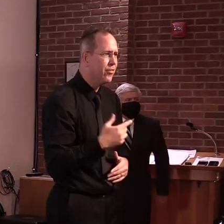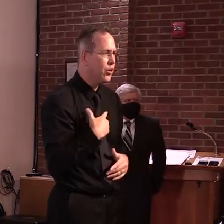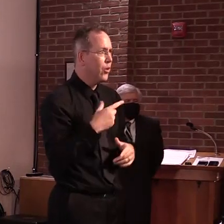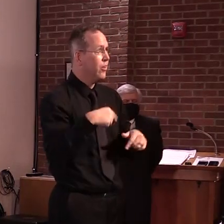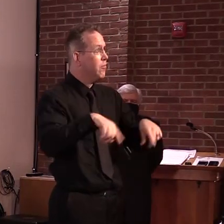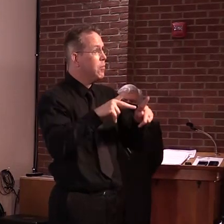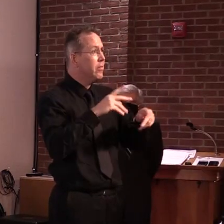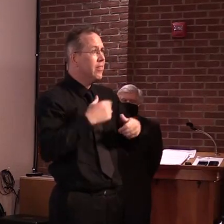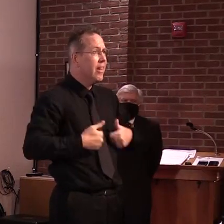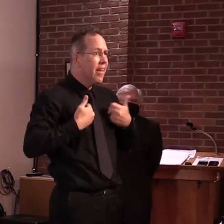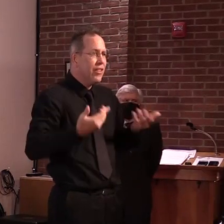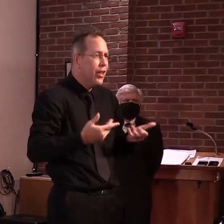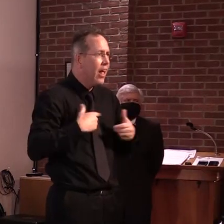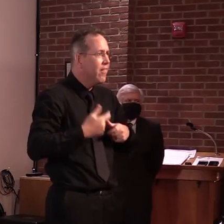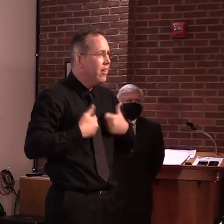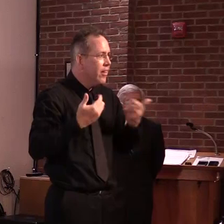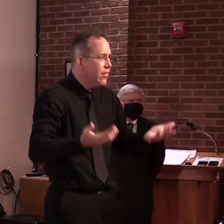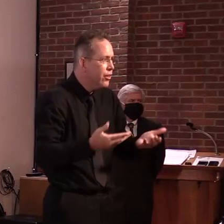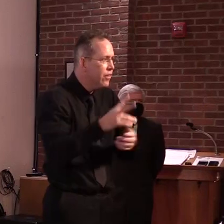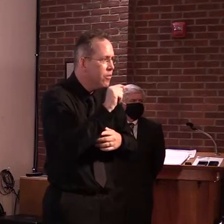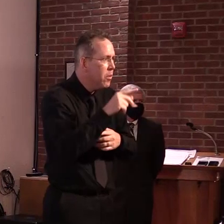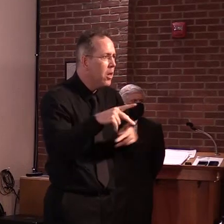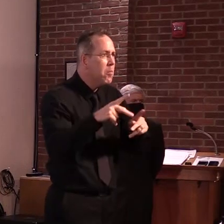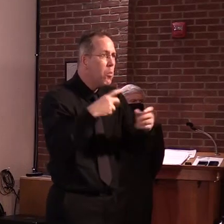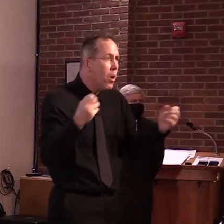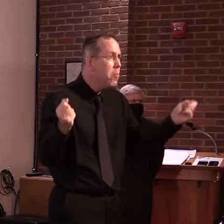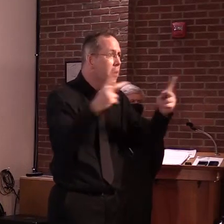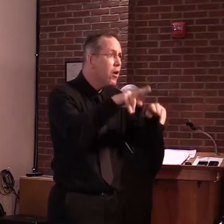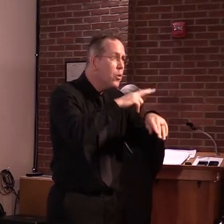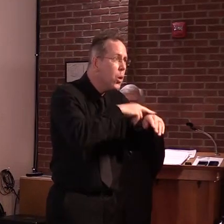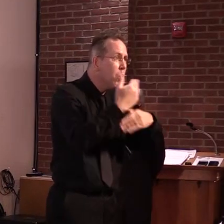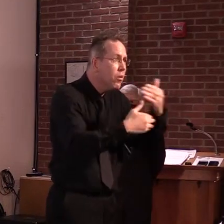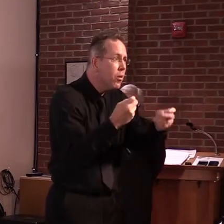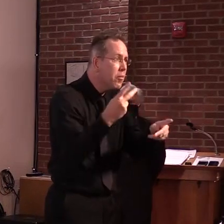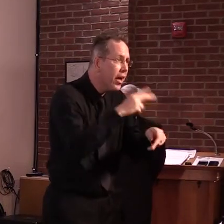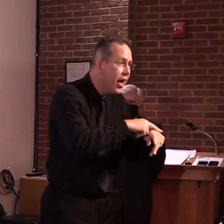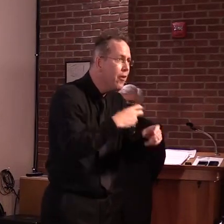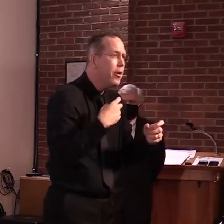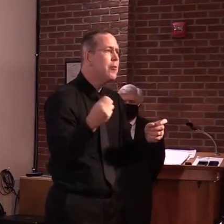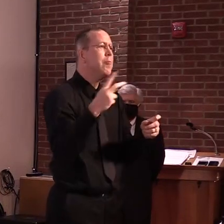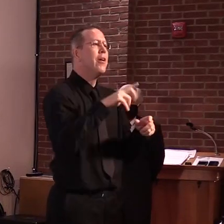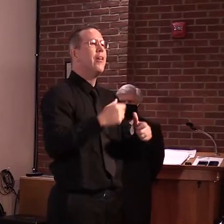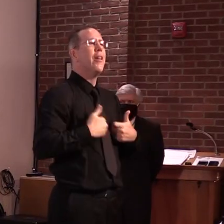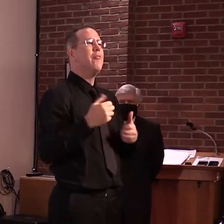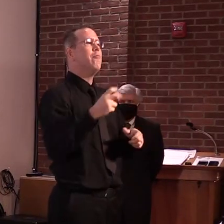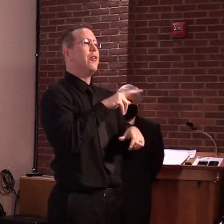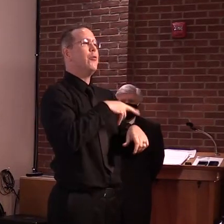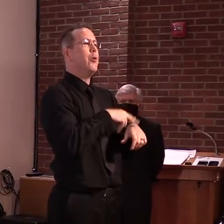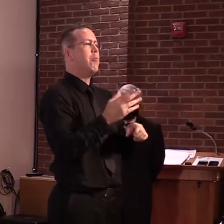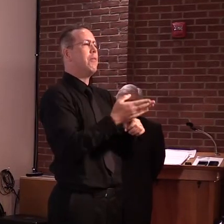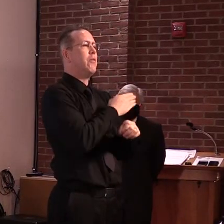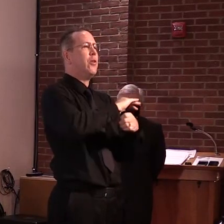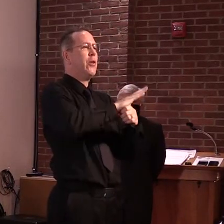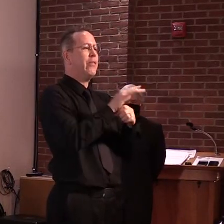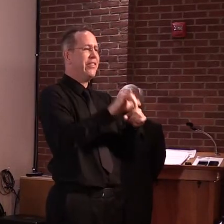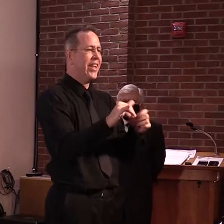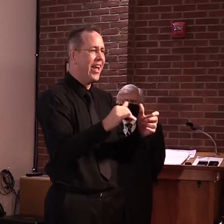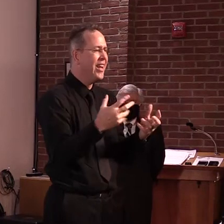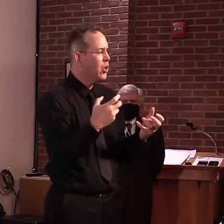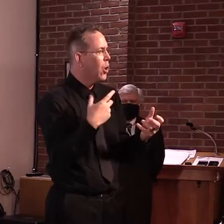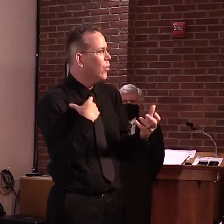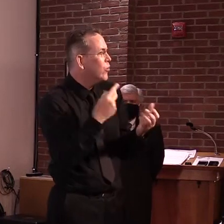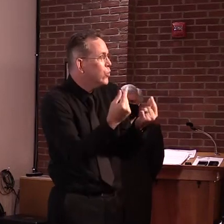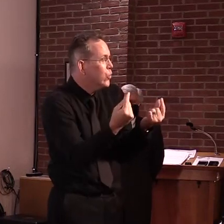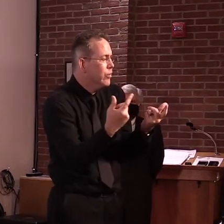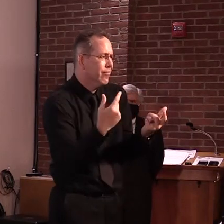return and remain full of life, we need to start getting money out the door now. I'll turn it over to Commissioner Goldstein now to talk more